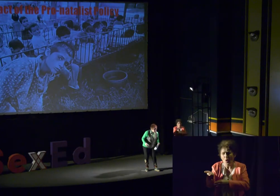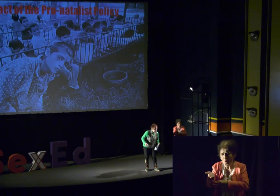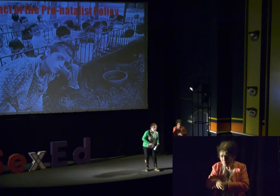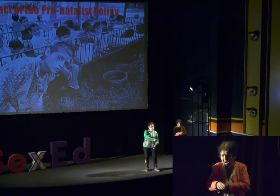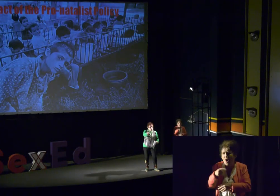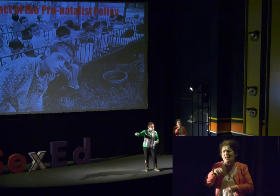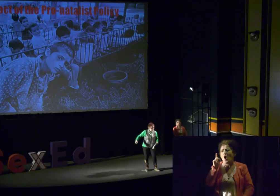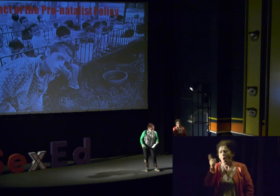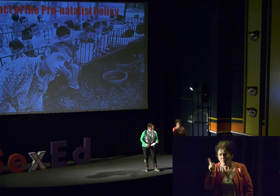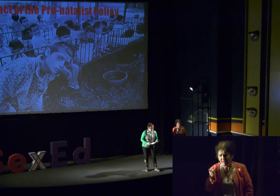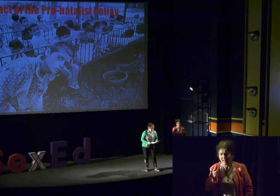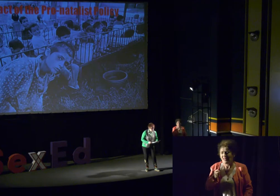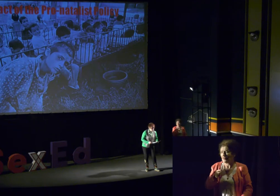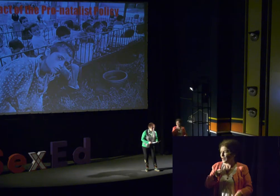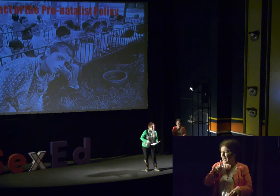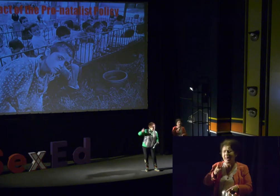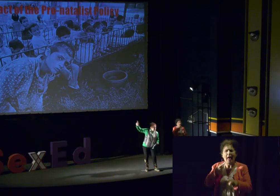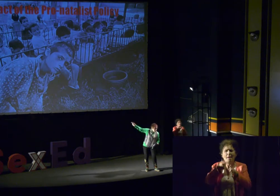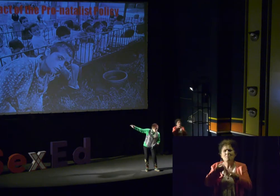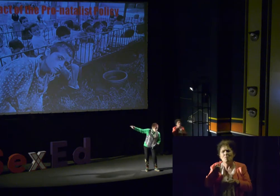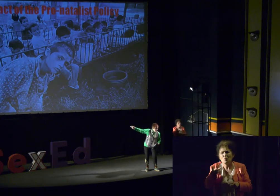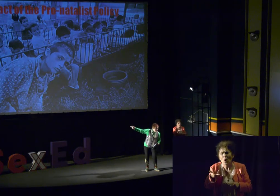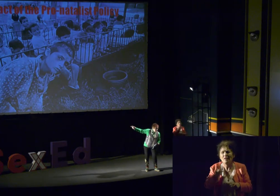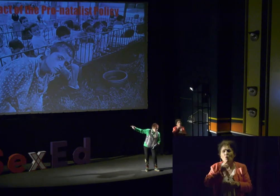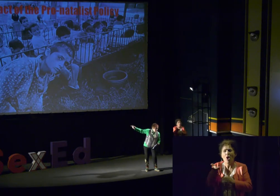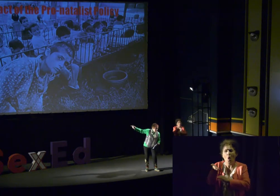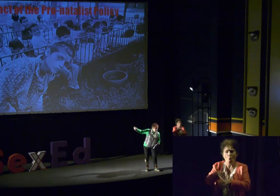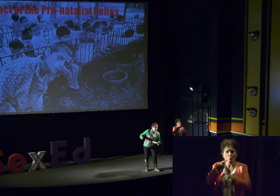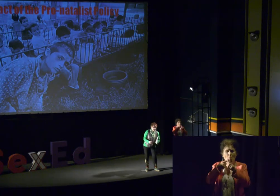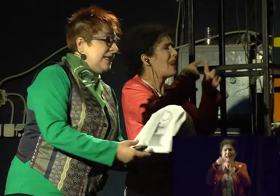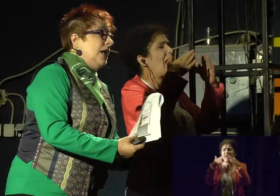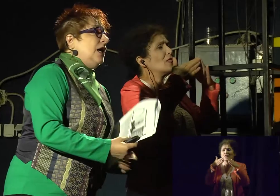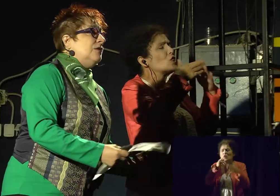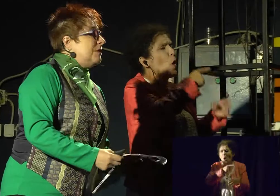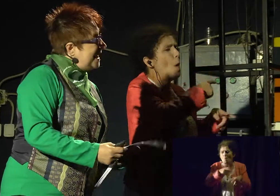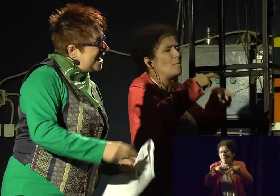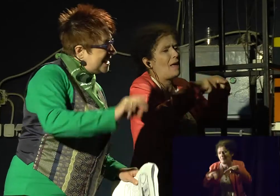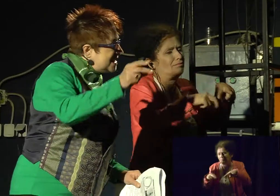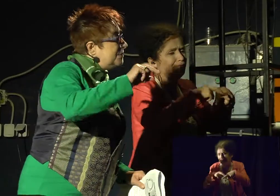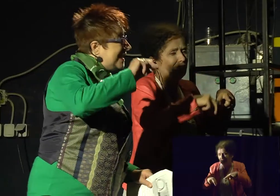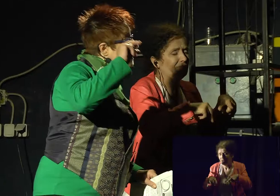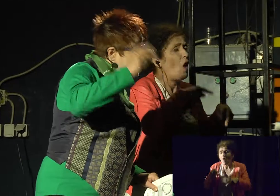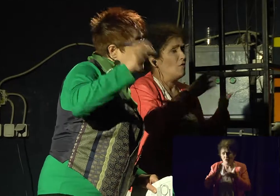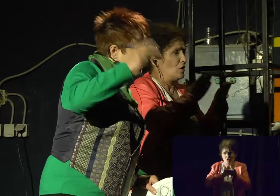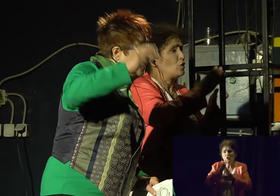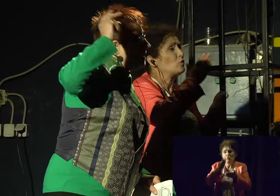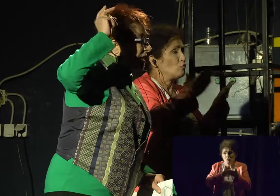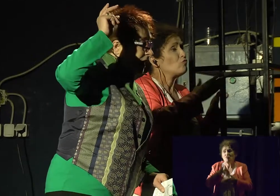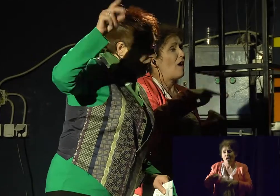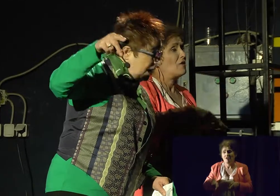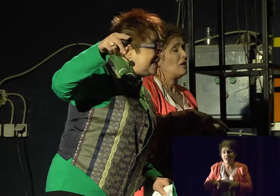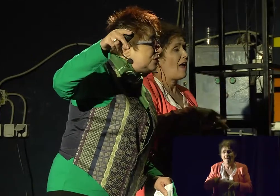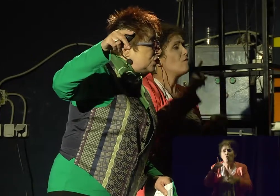real numbers of all the women who died at home. This is still going on, by the way, and Romania has something like